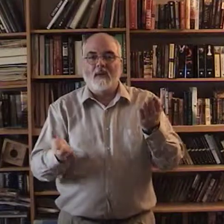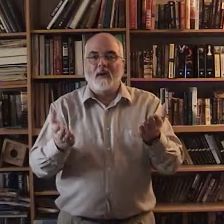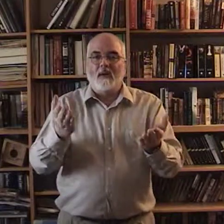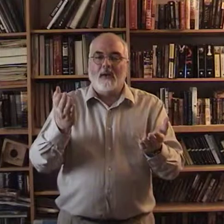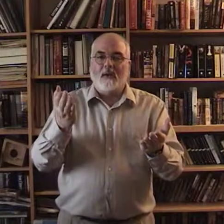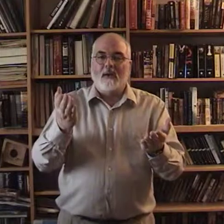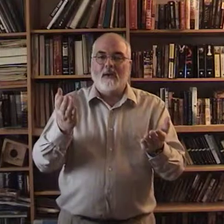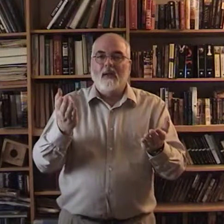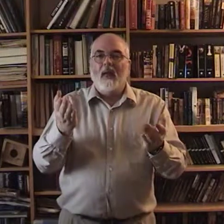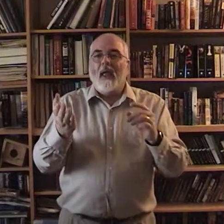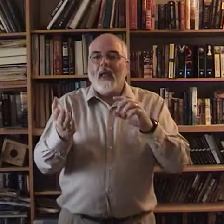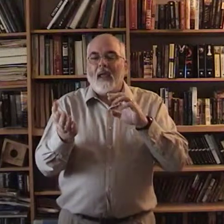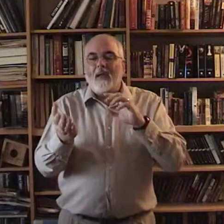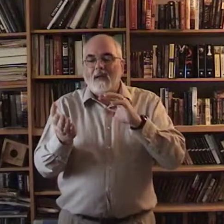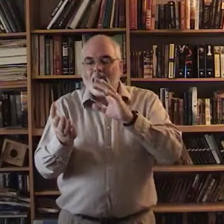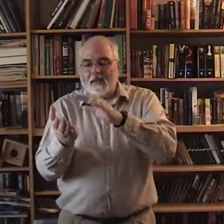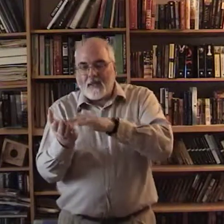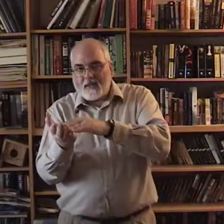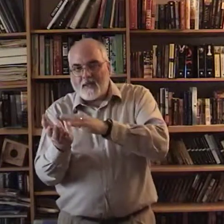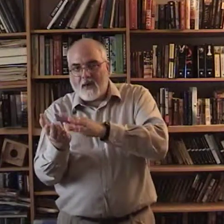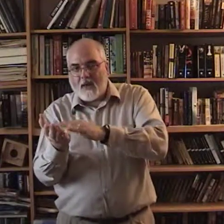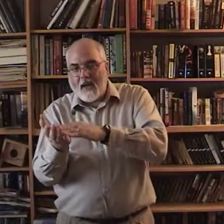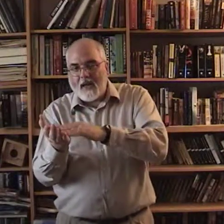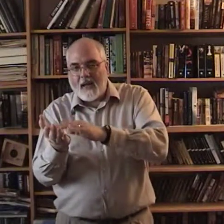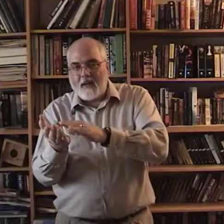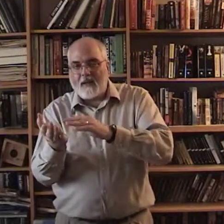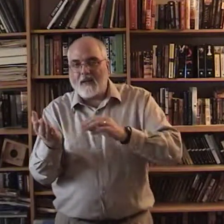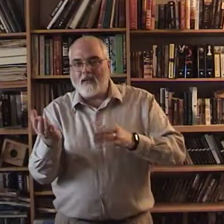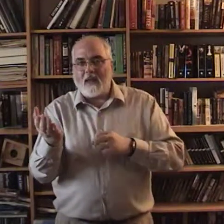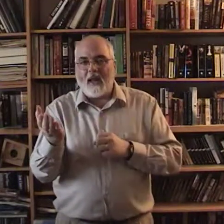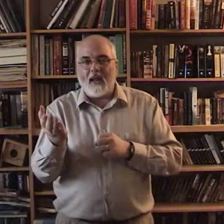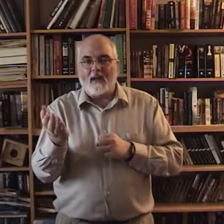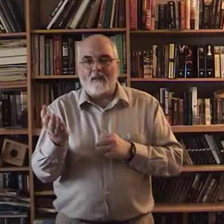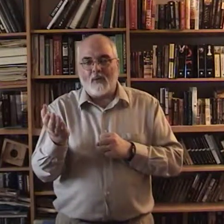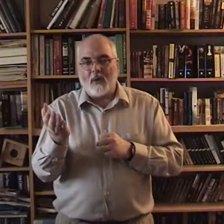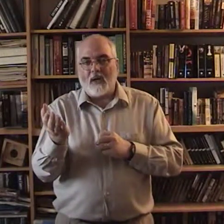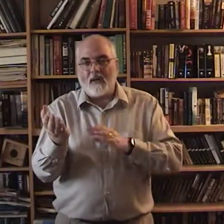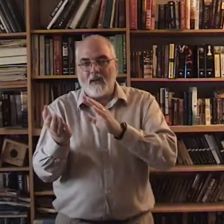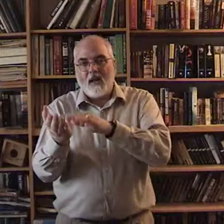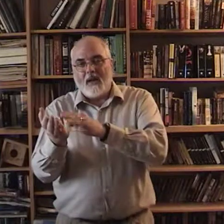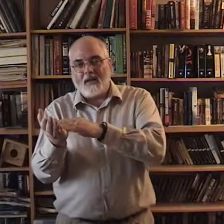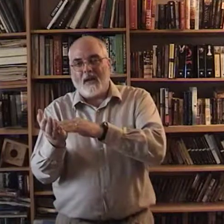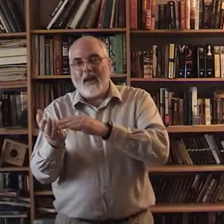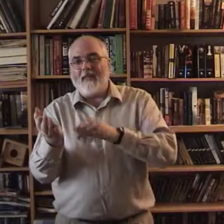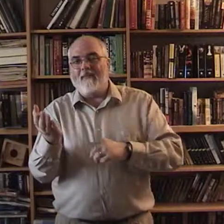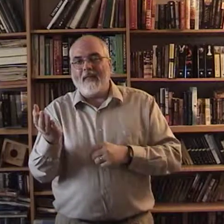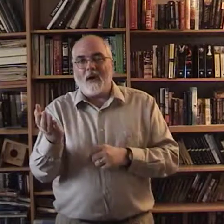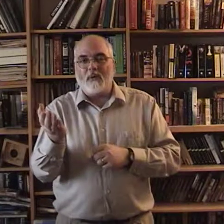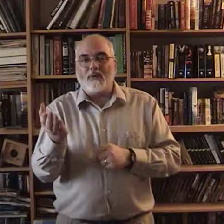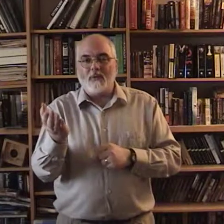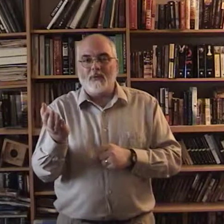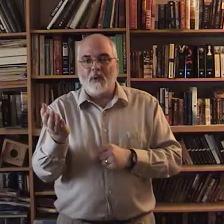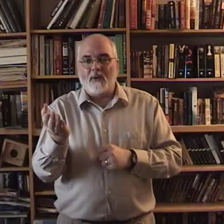All right? And this, the right hand is going to have, if you're right-handed, is going to have that which is important to